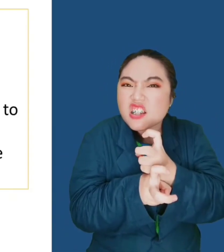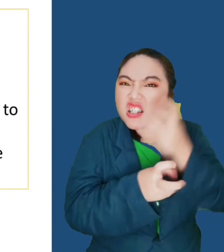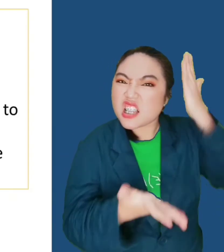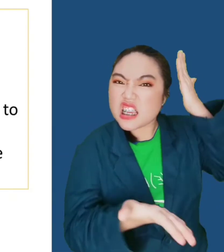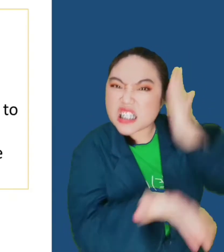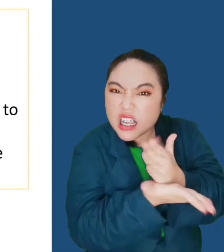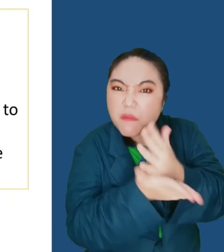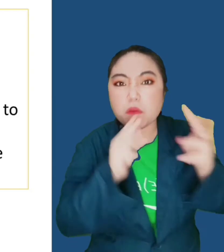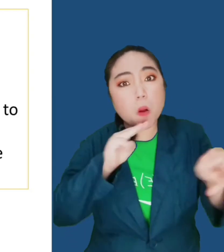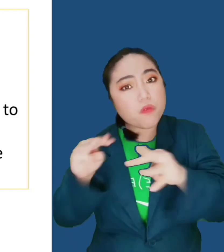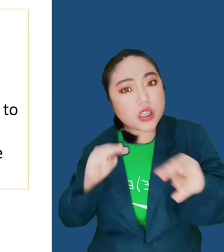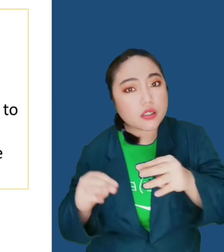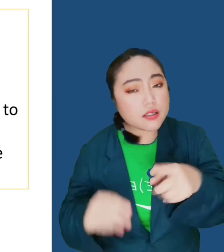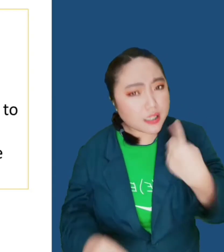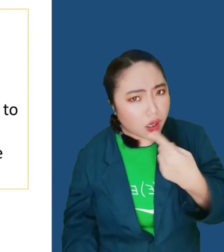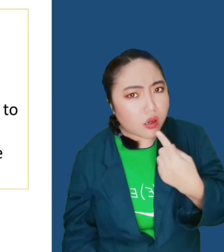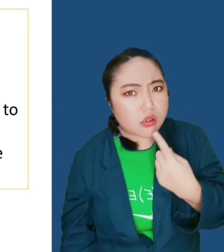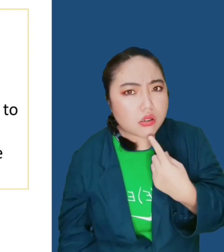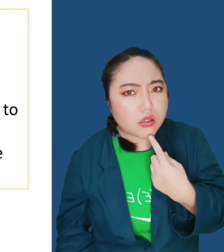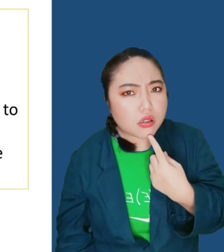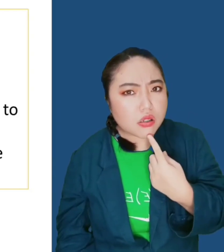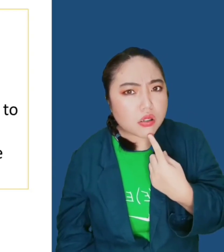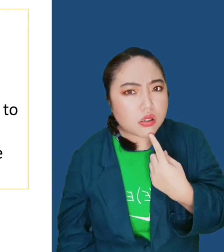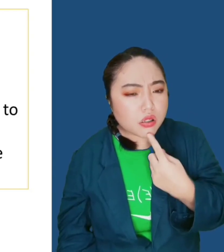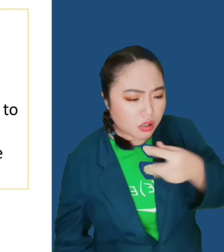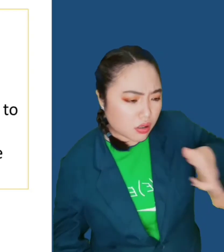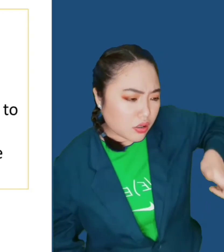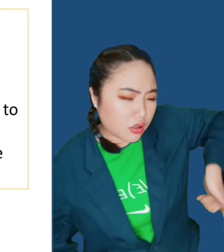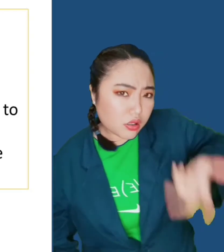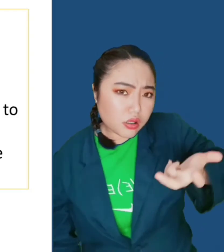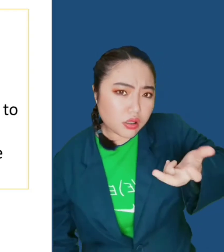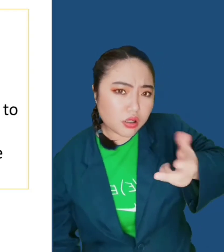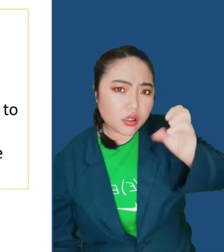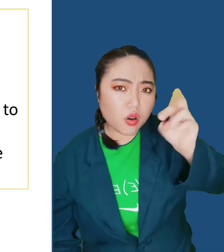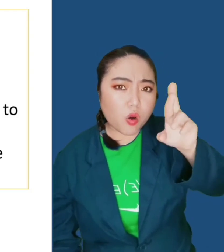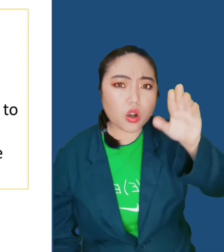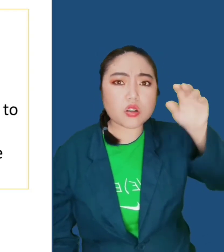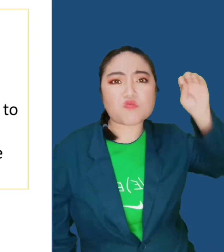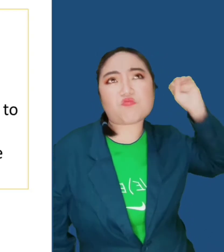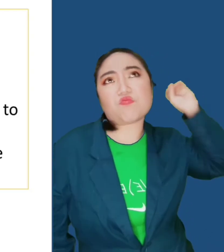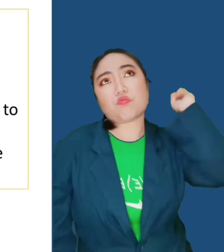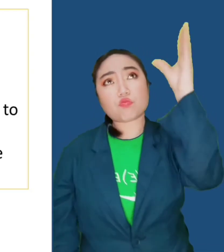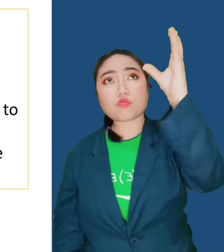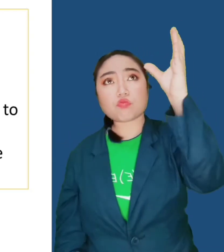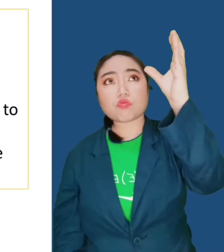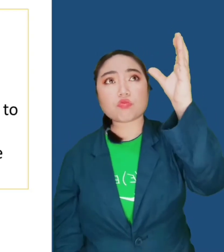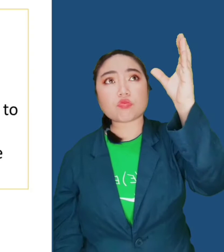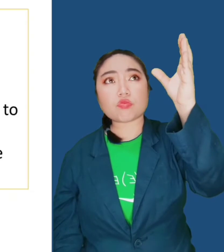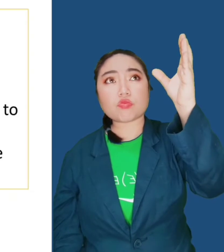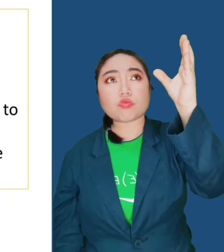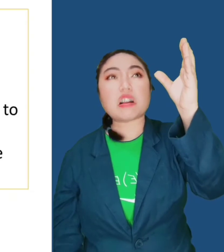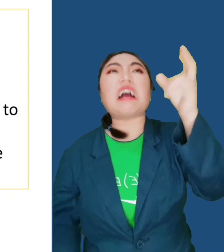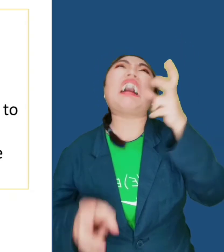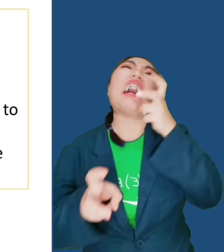stop moving? Which? The bowling ball or the baseball?